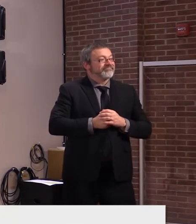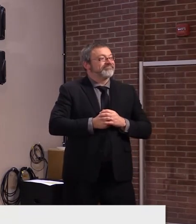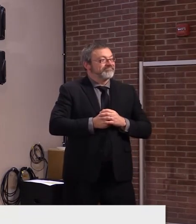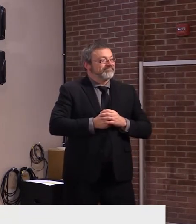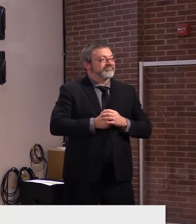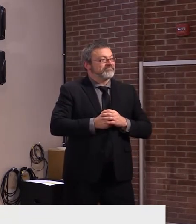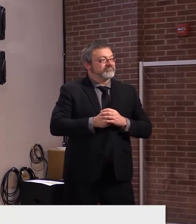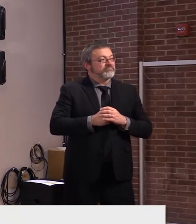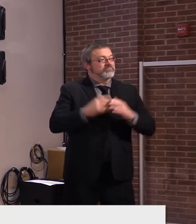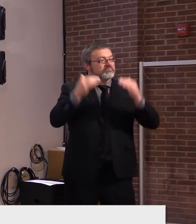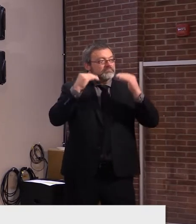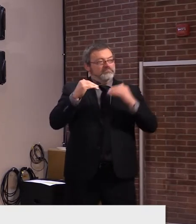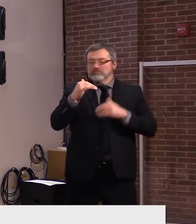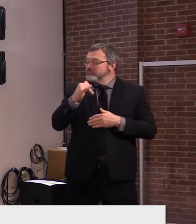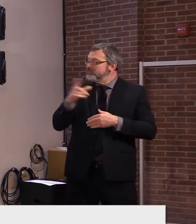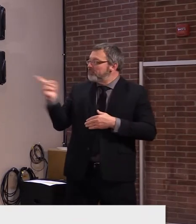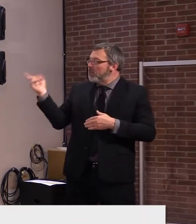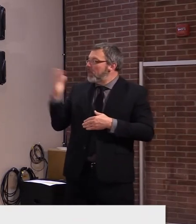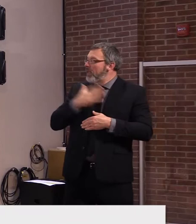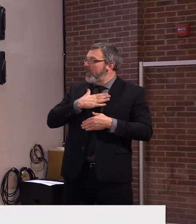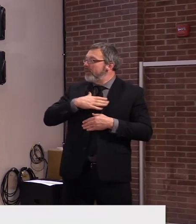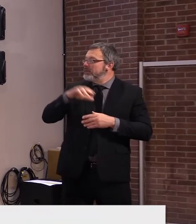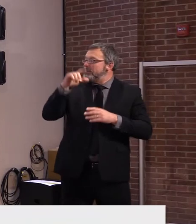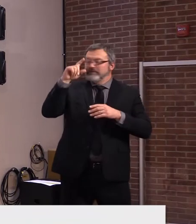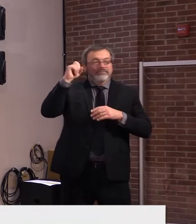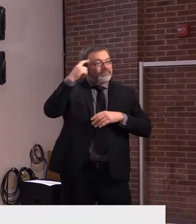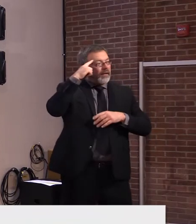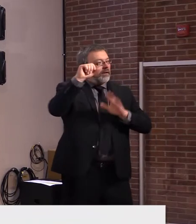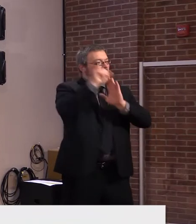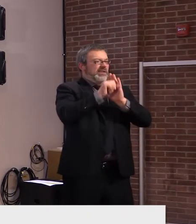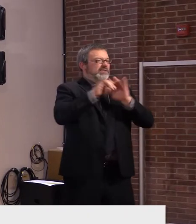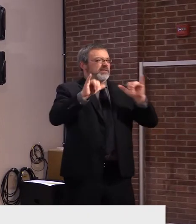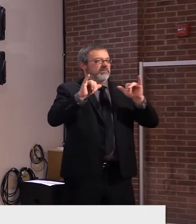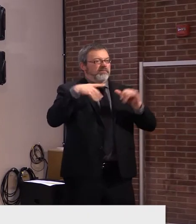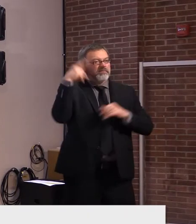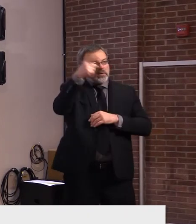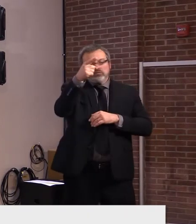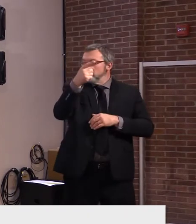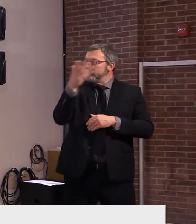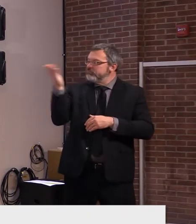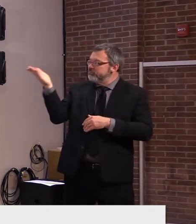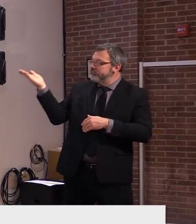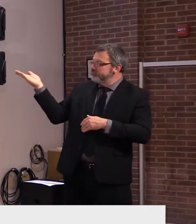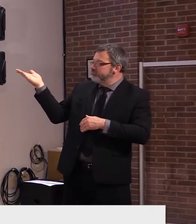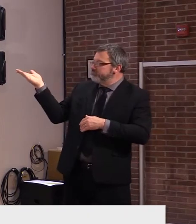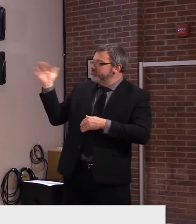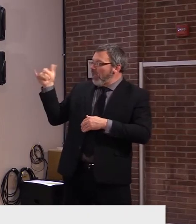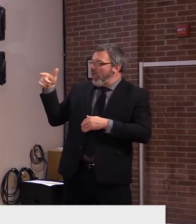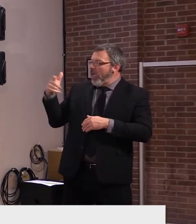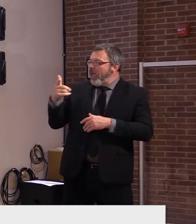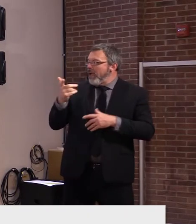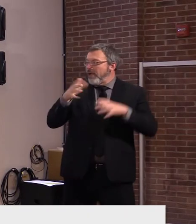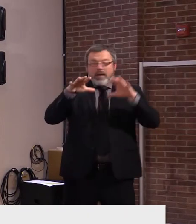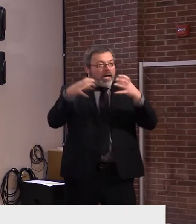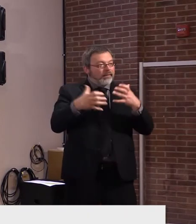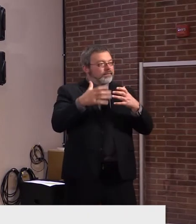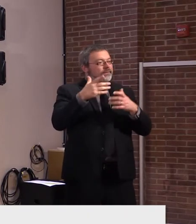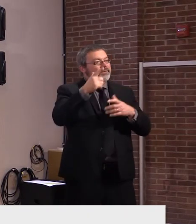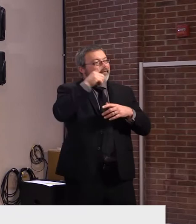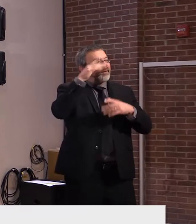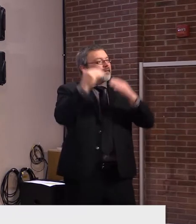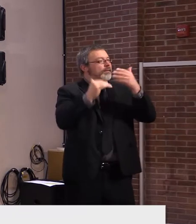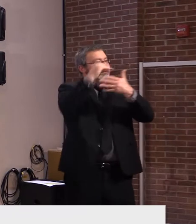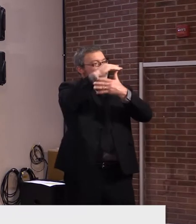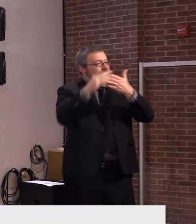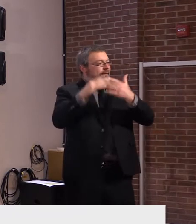the same as it was last week, with Vermont leading in most of the categories, and most importantly, leading in the percent of our